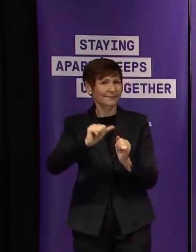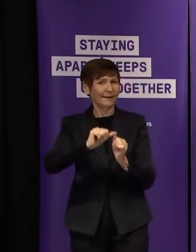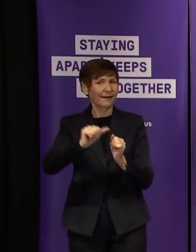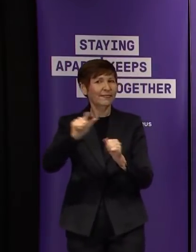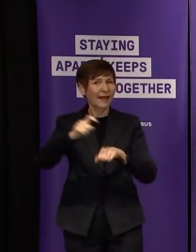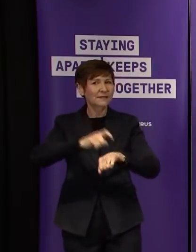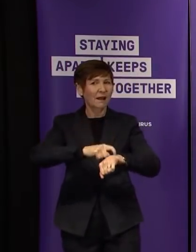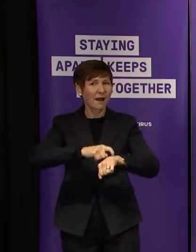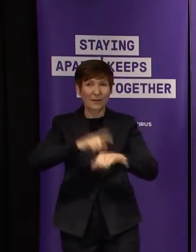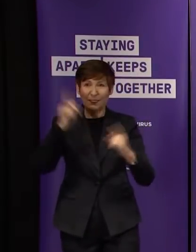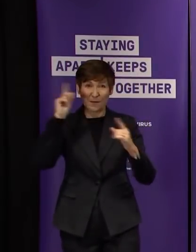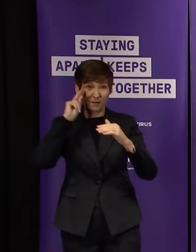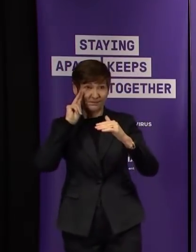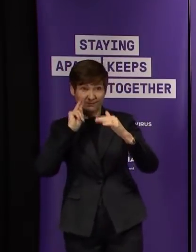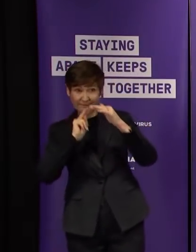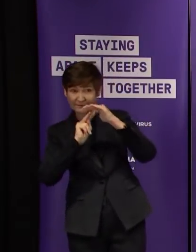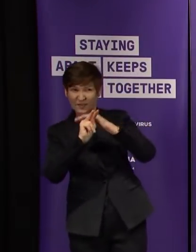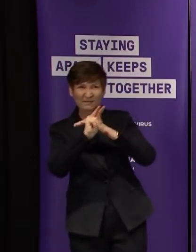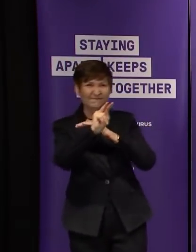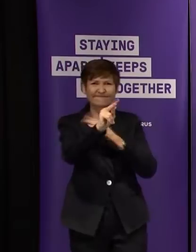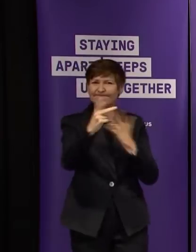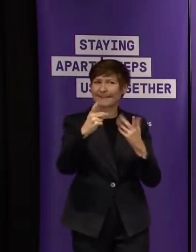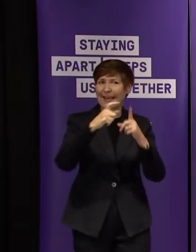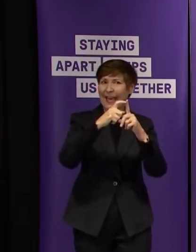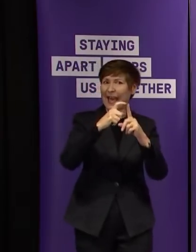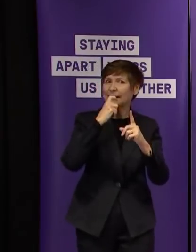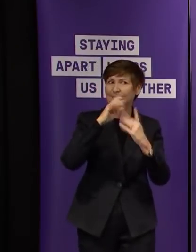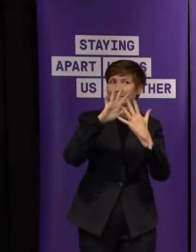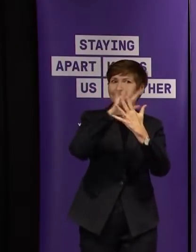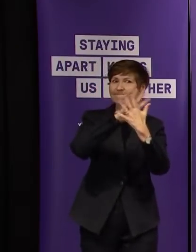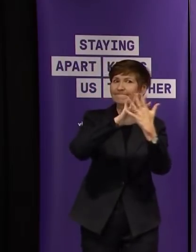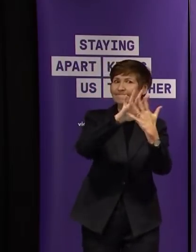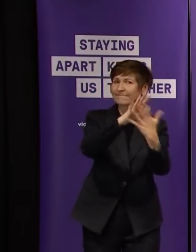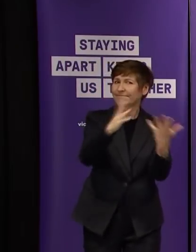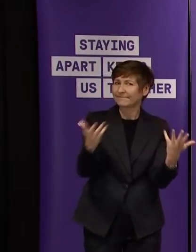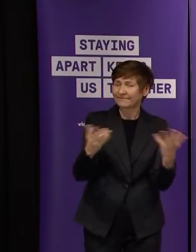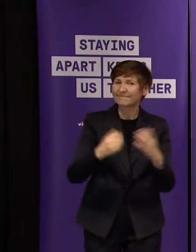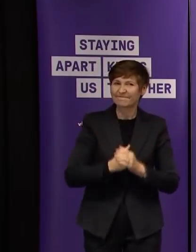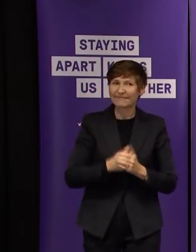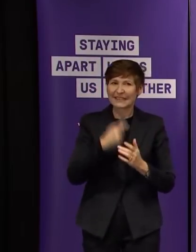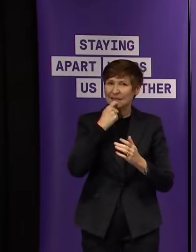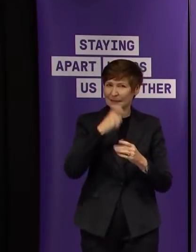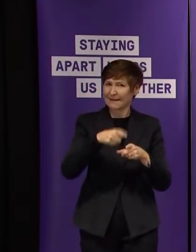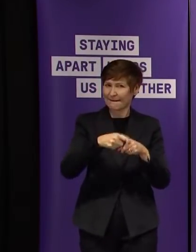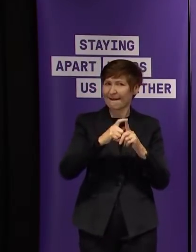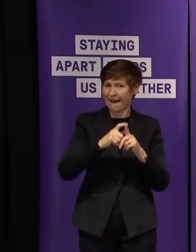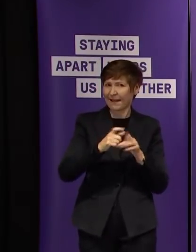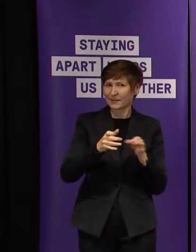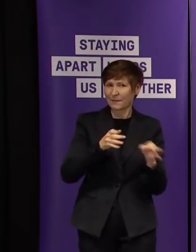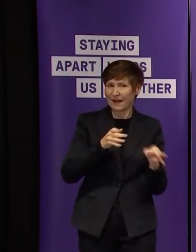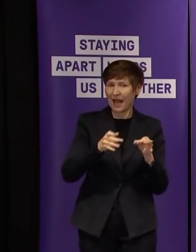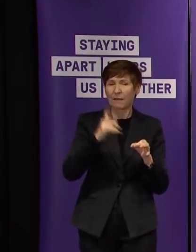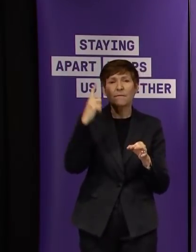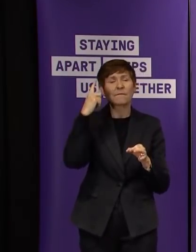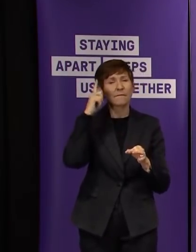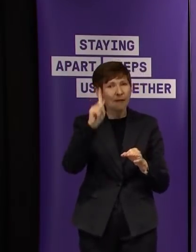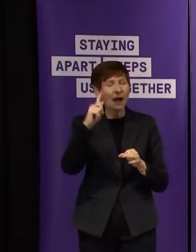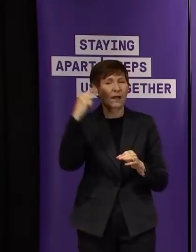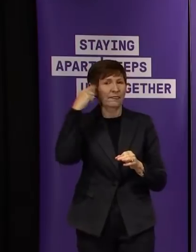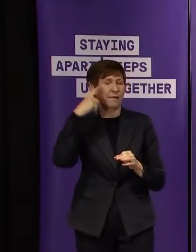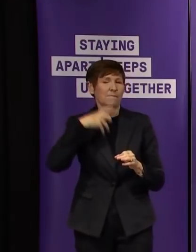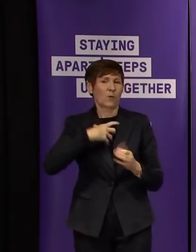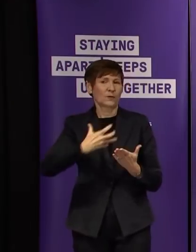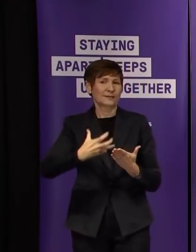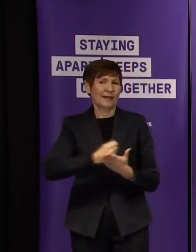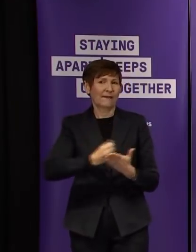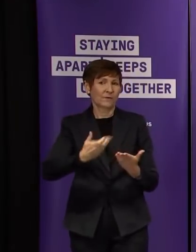know, we're laying out a very difficult path in lots of ways, but it is the least worst option that we can take. And if we do